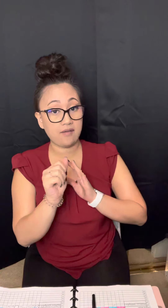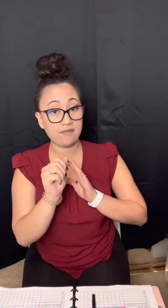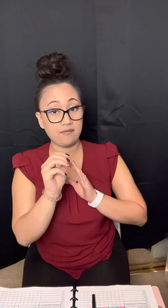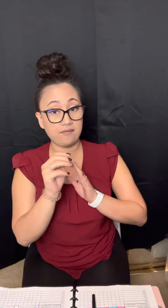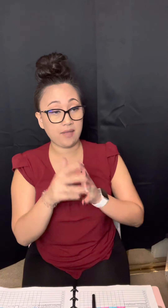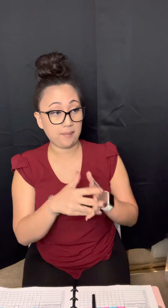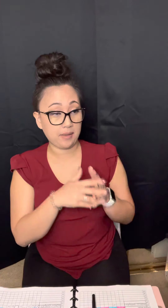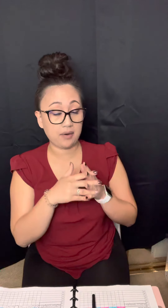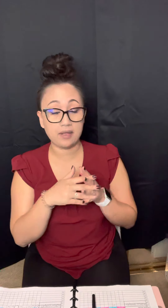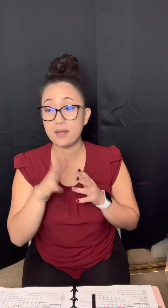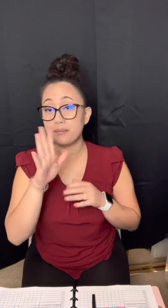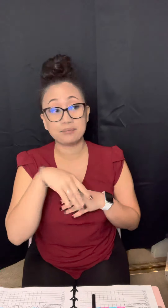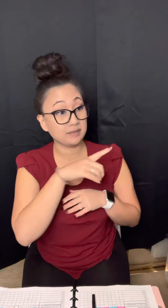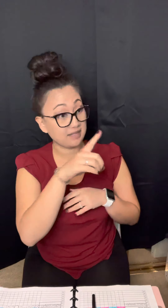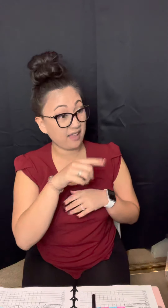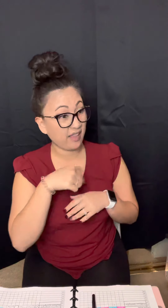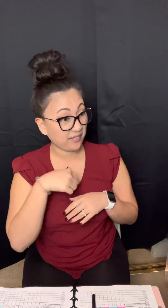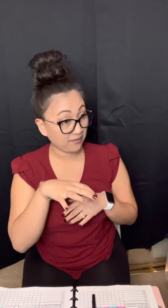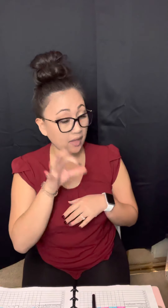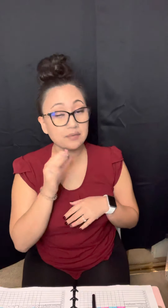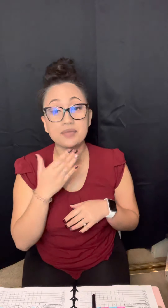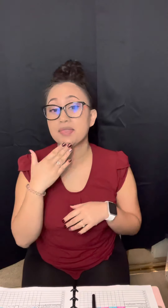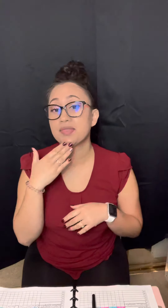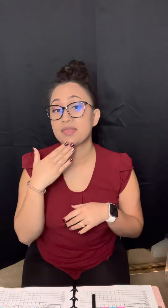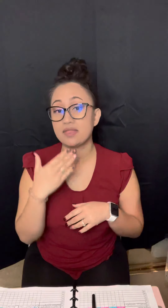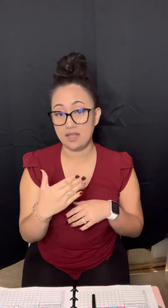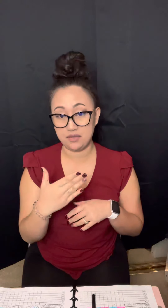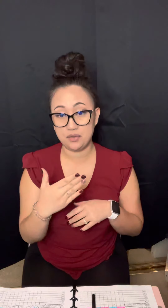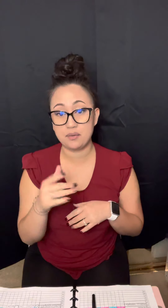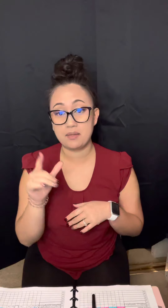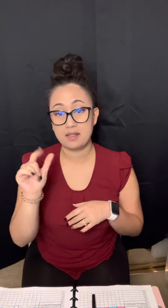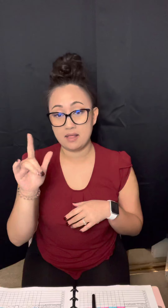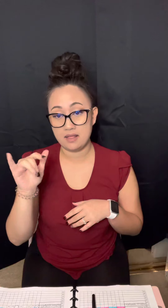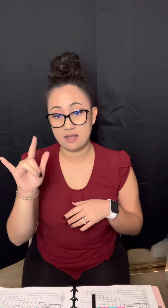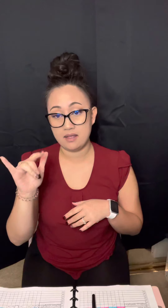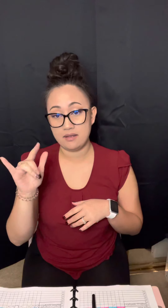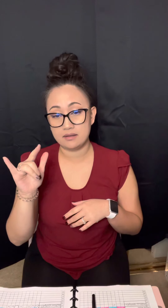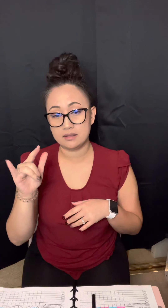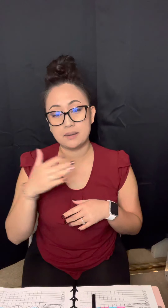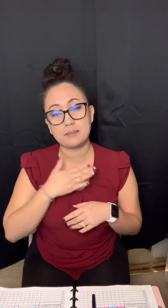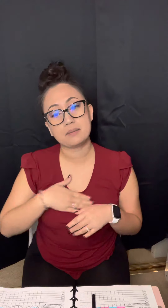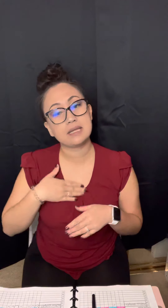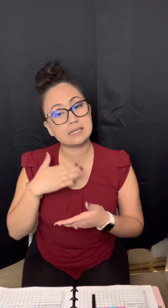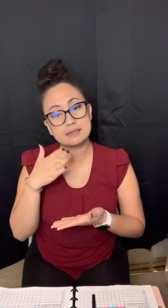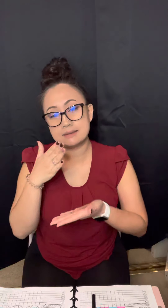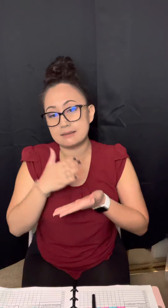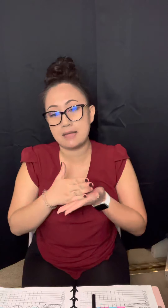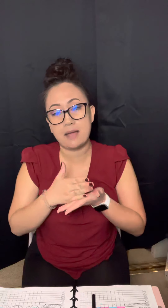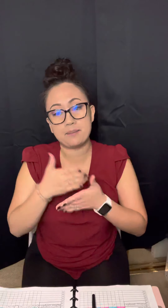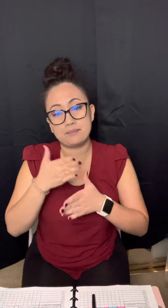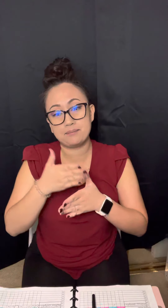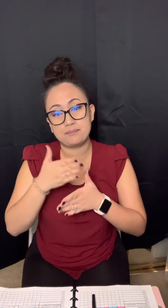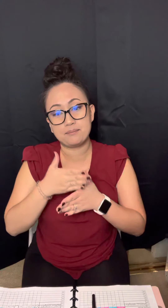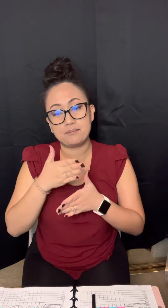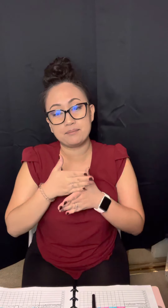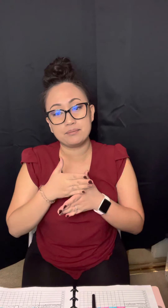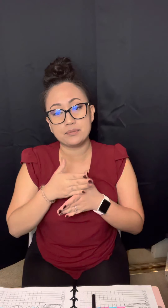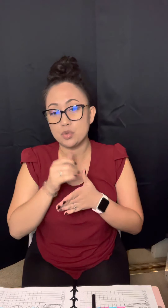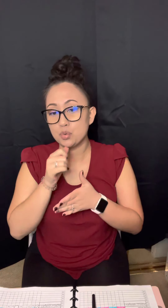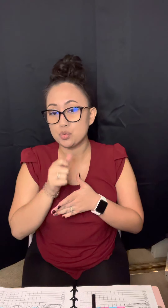it. Thank you, Lily. Can you stop interrupting, please? All you have to do is show me on the camera. You don't need to unmute, okay?